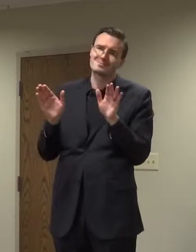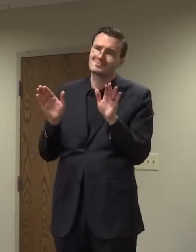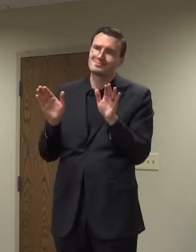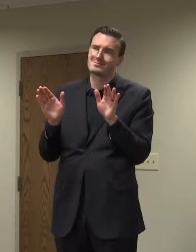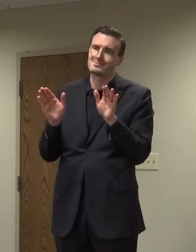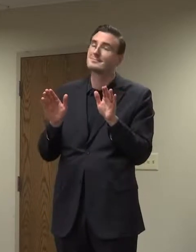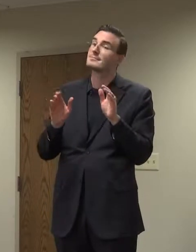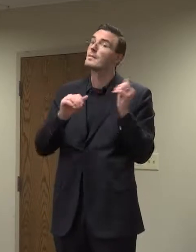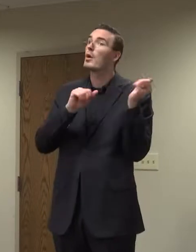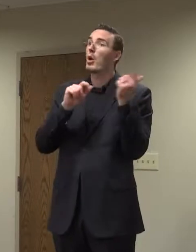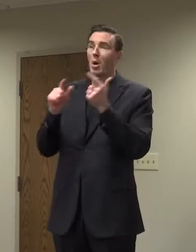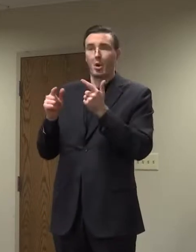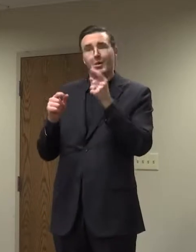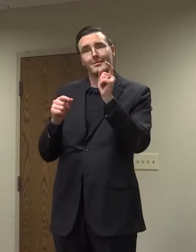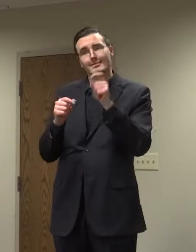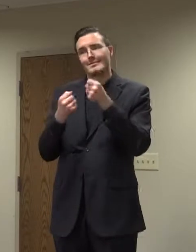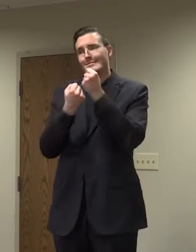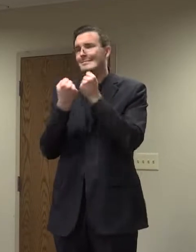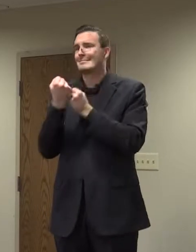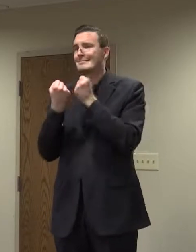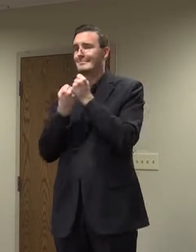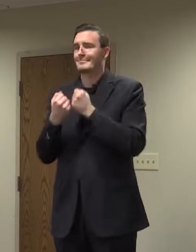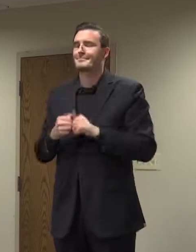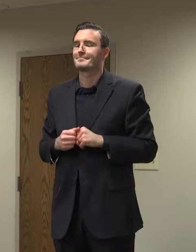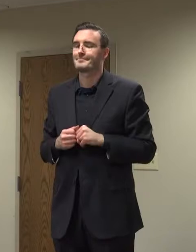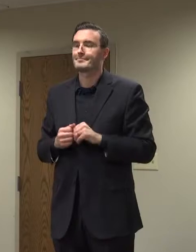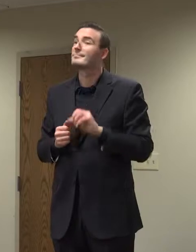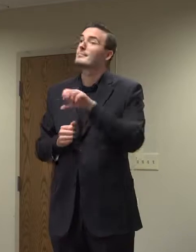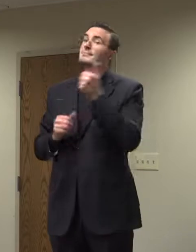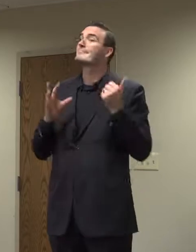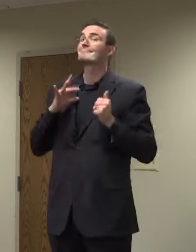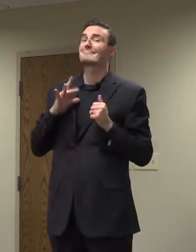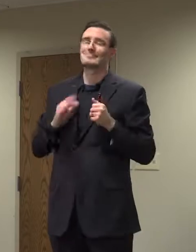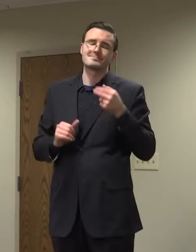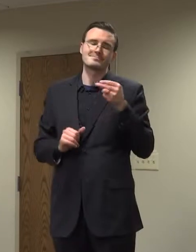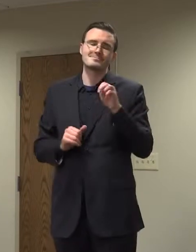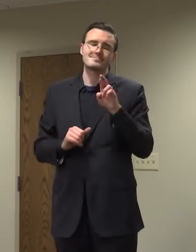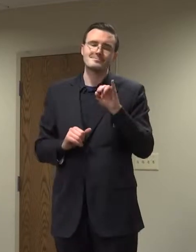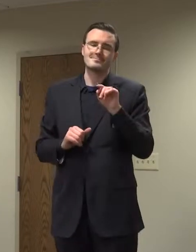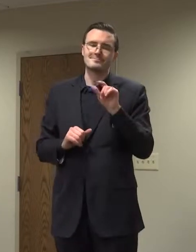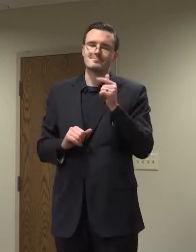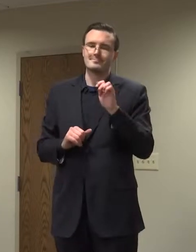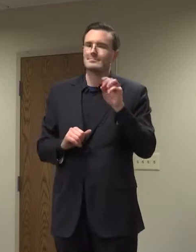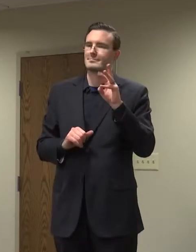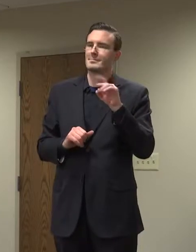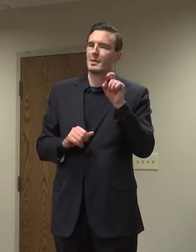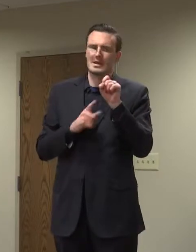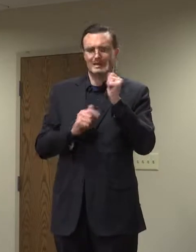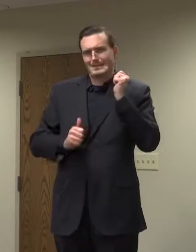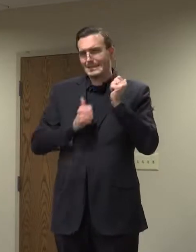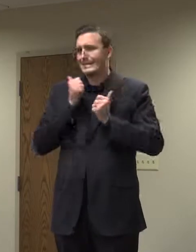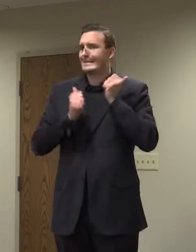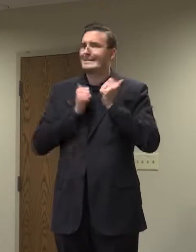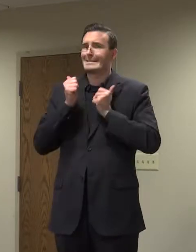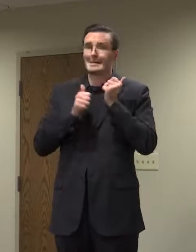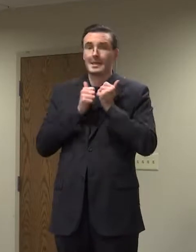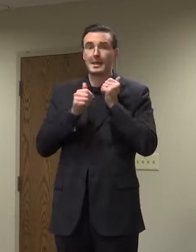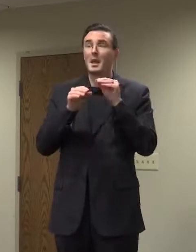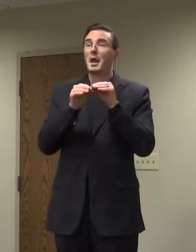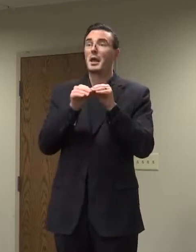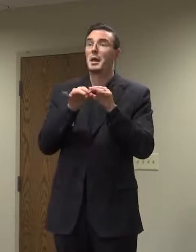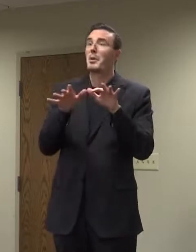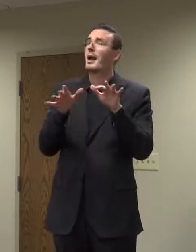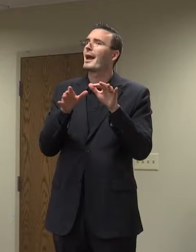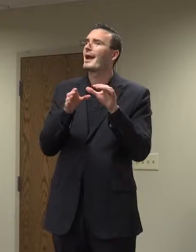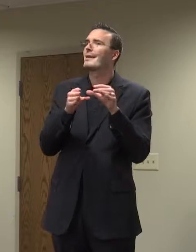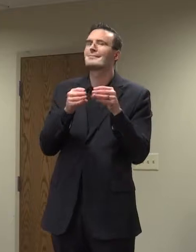positive note, Heritage Woods has worked very hard and been able to stop the transmission within their environment, and they are coming off a community of